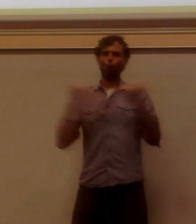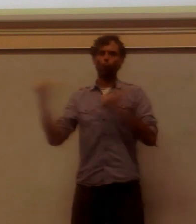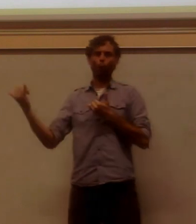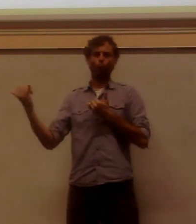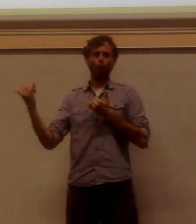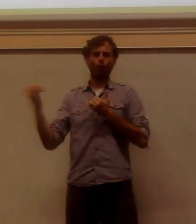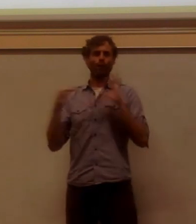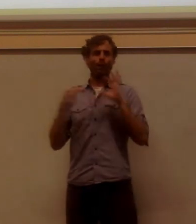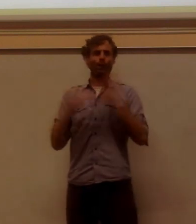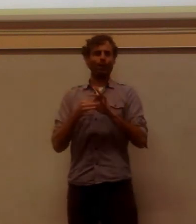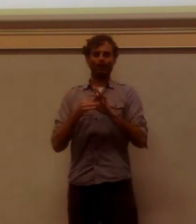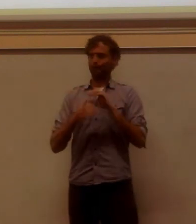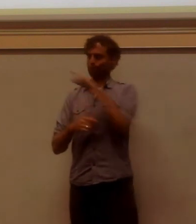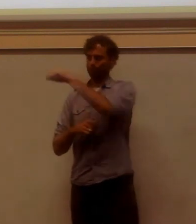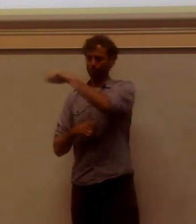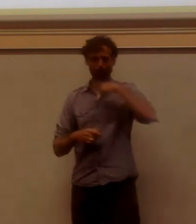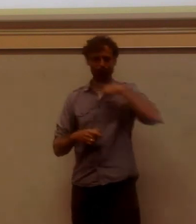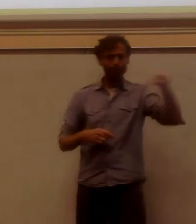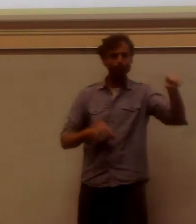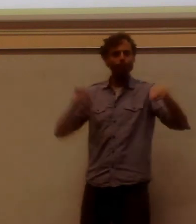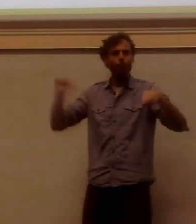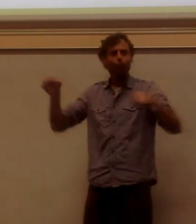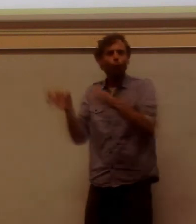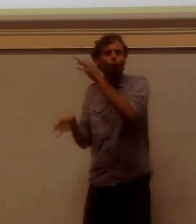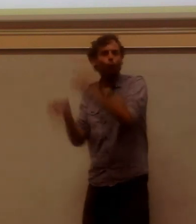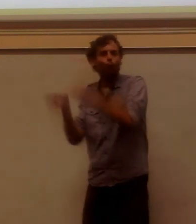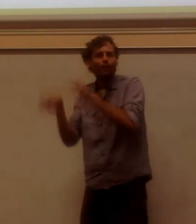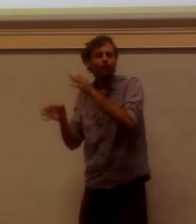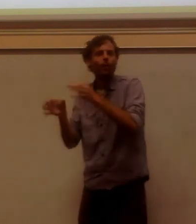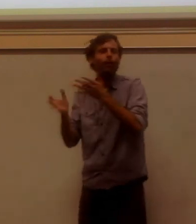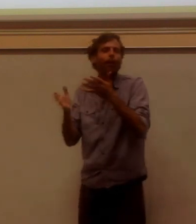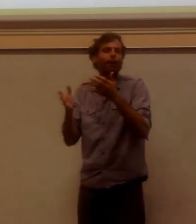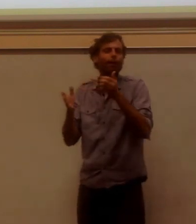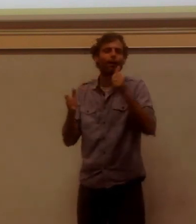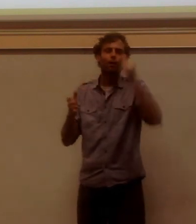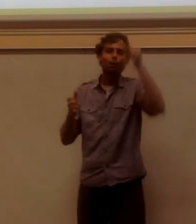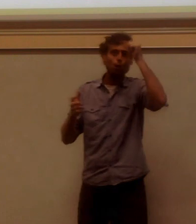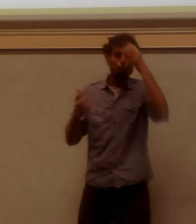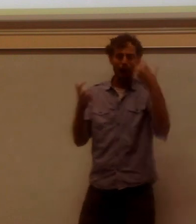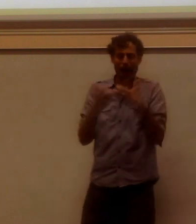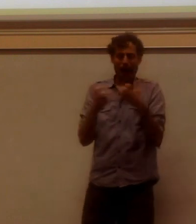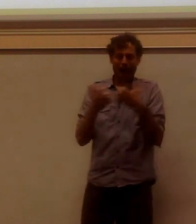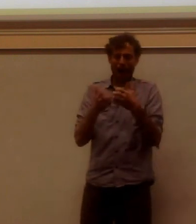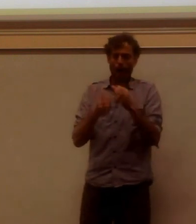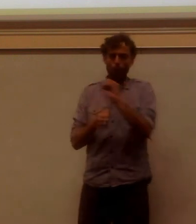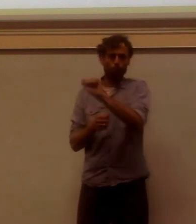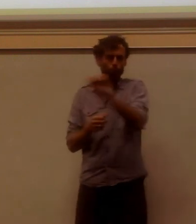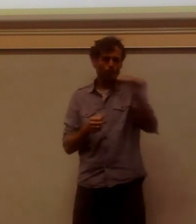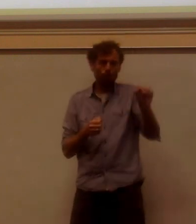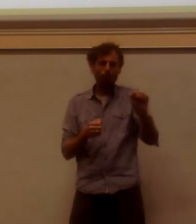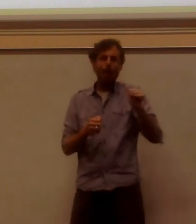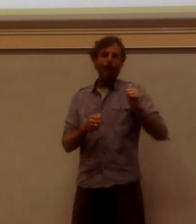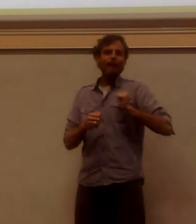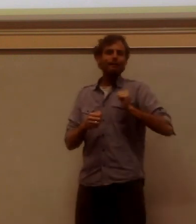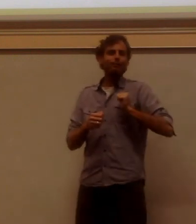And also the interpreters experienced issues in how to convey the call, how to manage the call between an